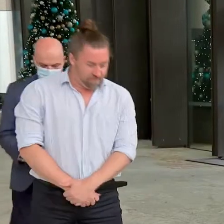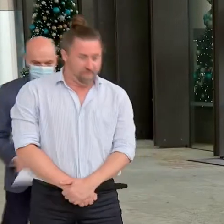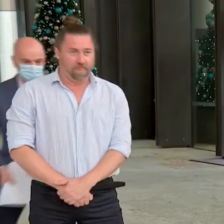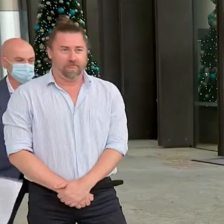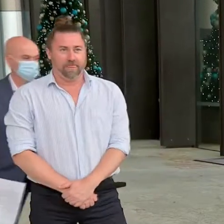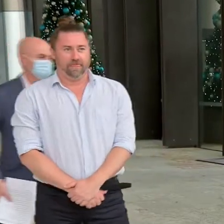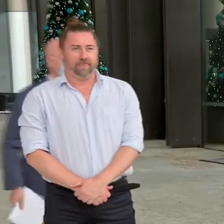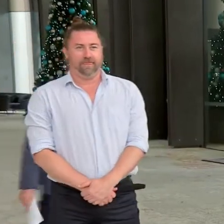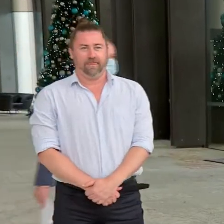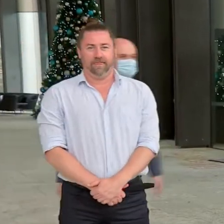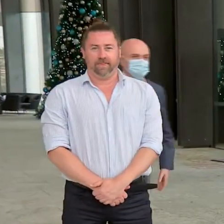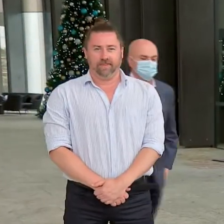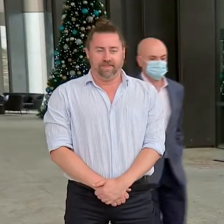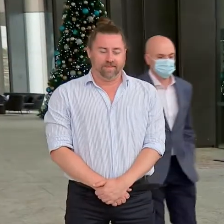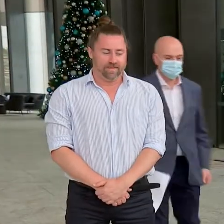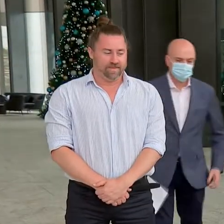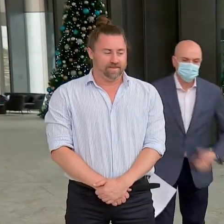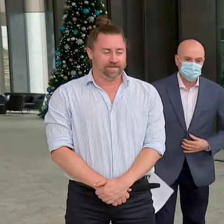Bring it on.